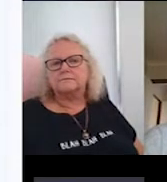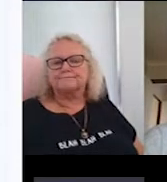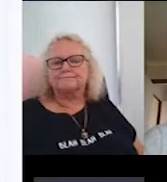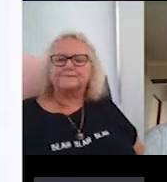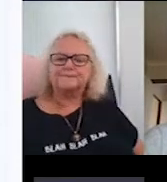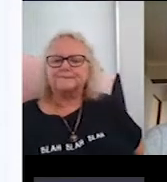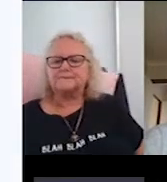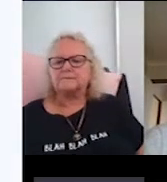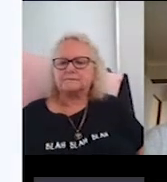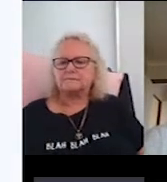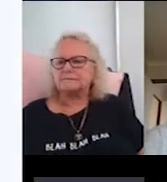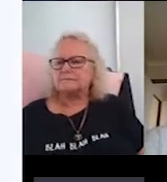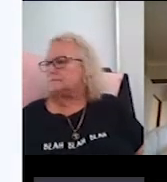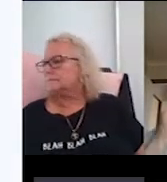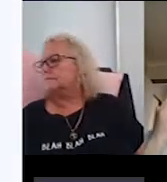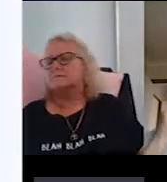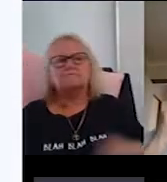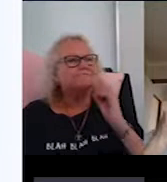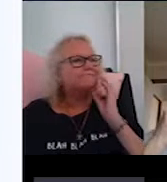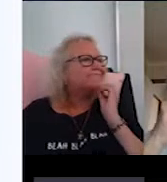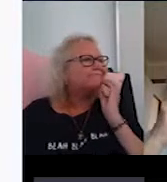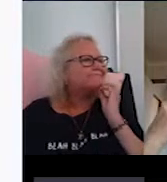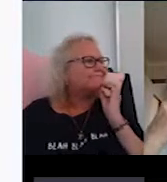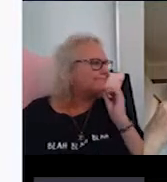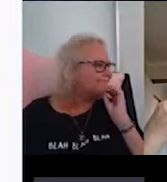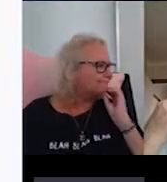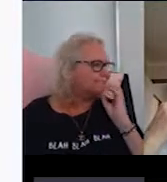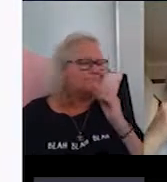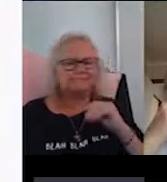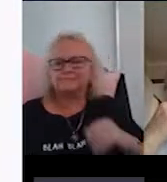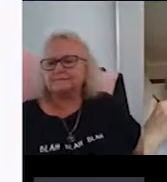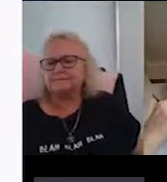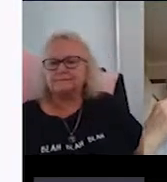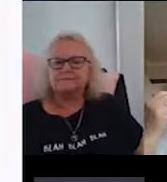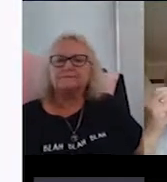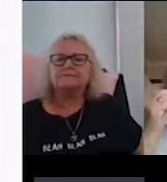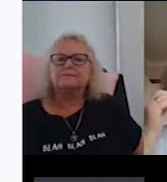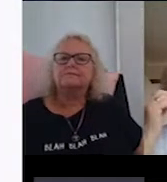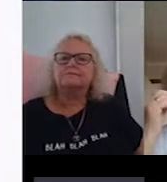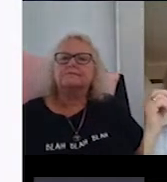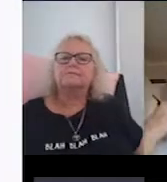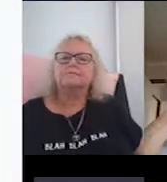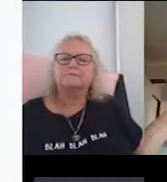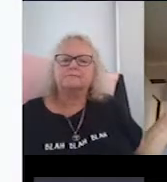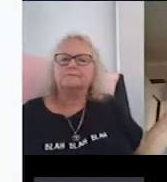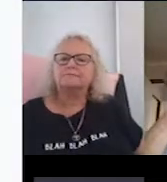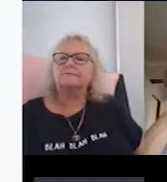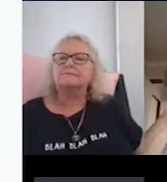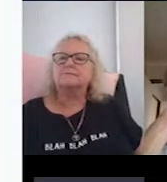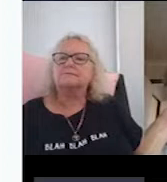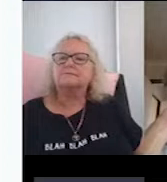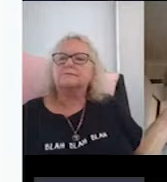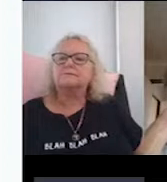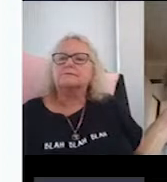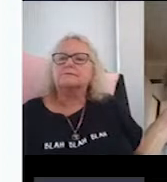engaged, I'm not overly good at getting all of those three to happen at the same time. I can do one or